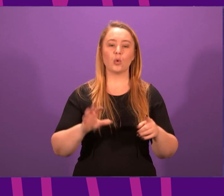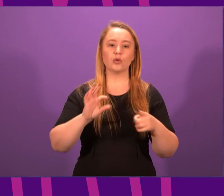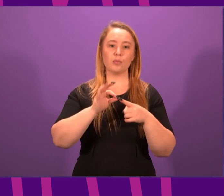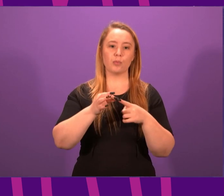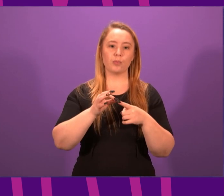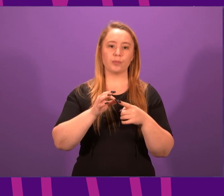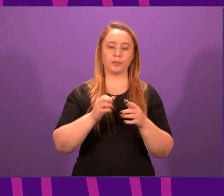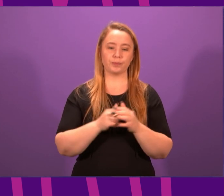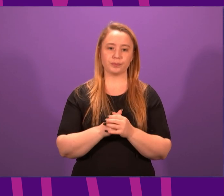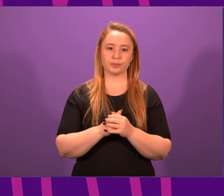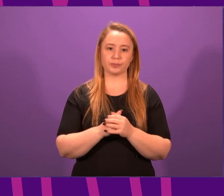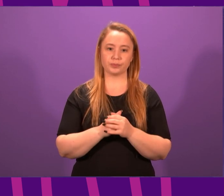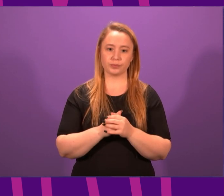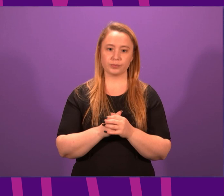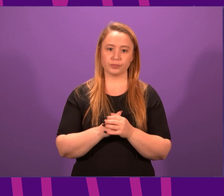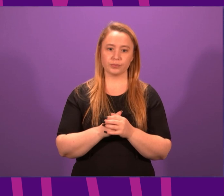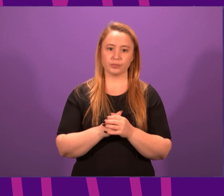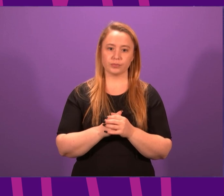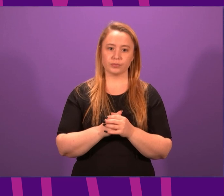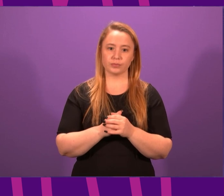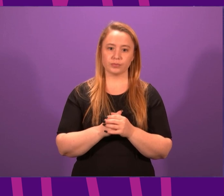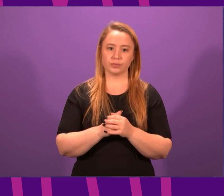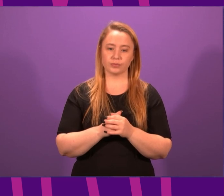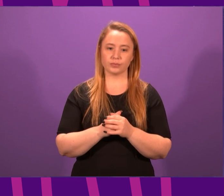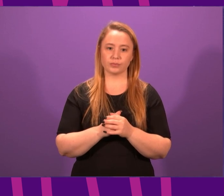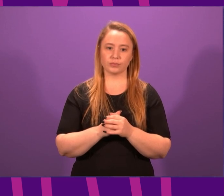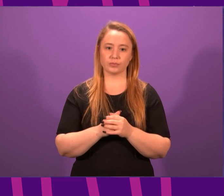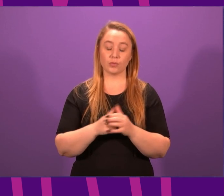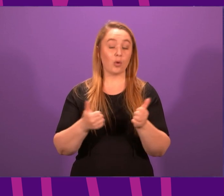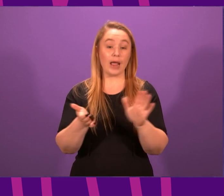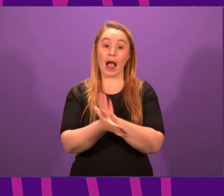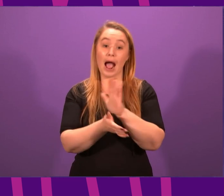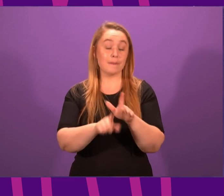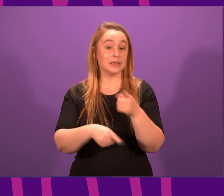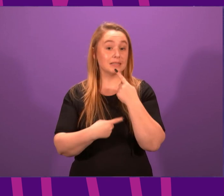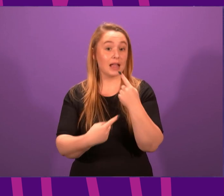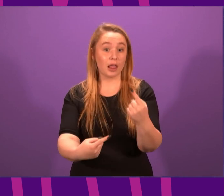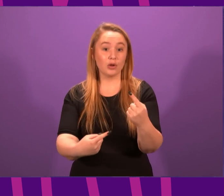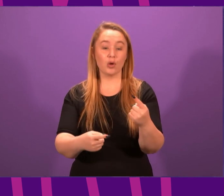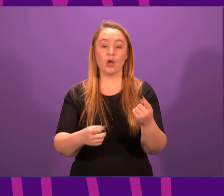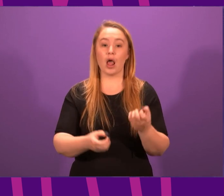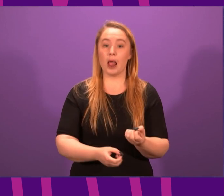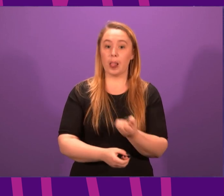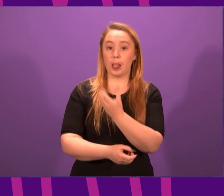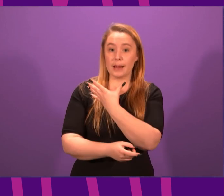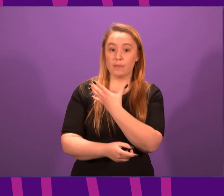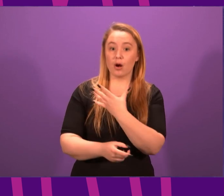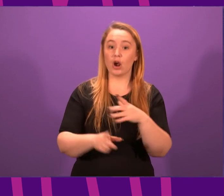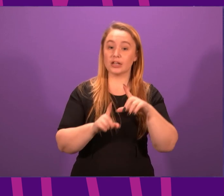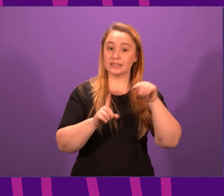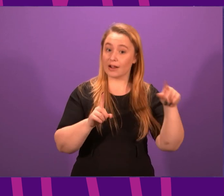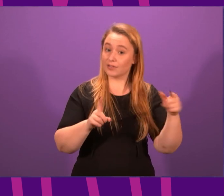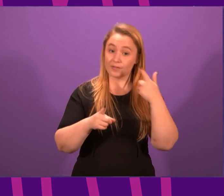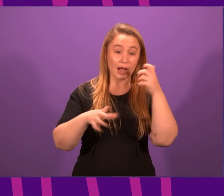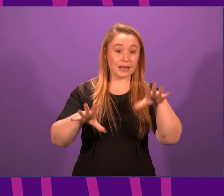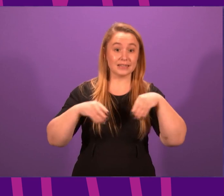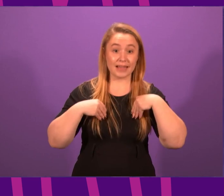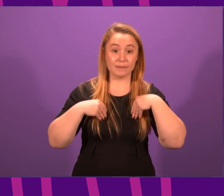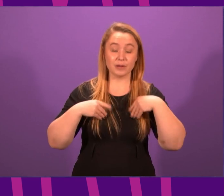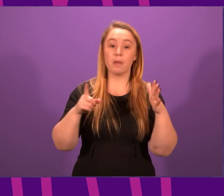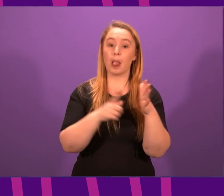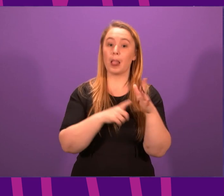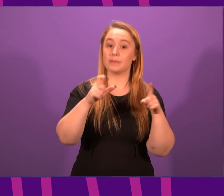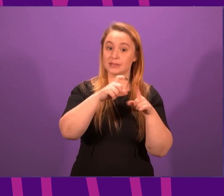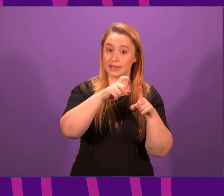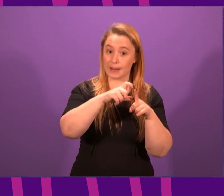Cabinet Secretary. Yeah, no, it's not really, but I'll happily tell you we can't accept the Labour or the Conservative amendment, but we will accept the Lib Dems